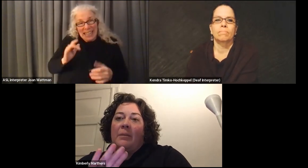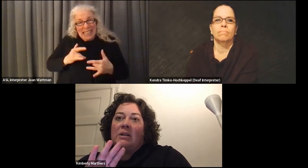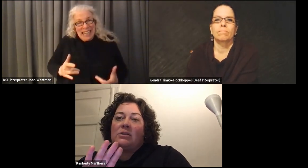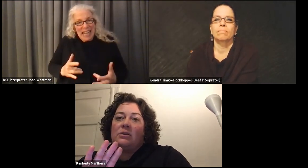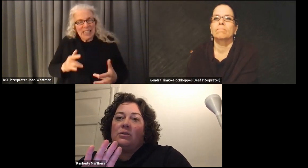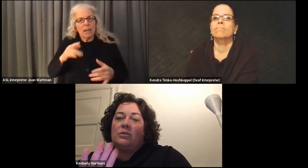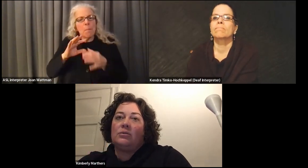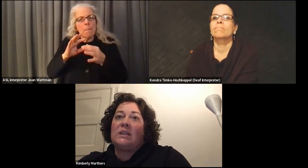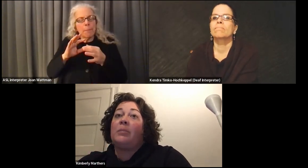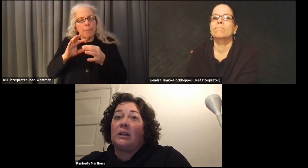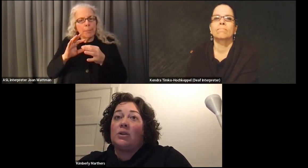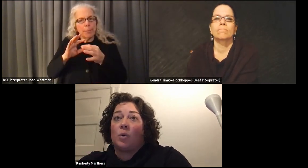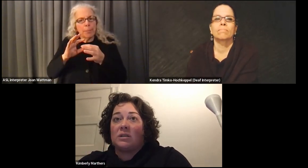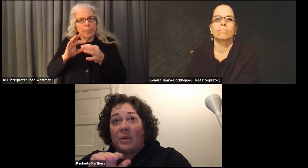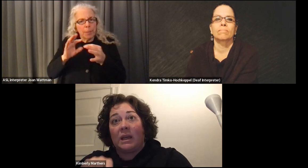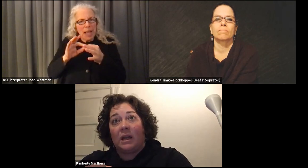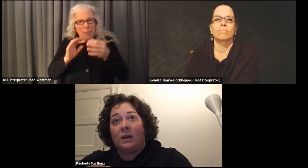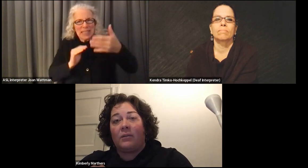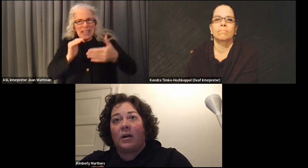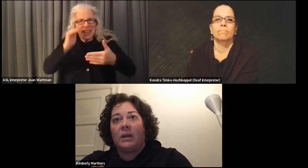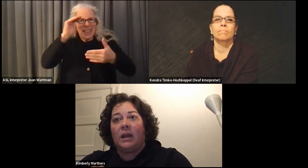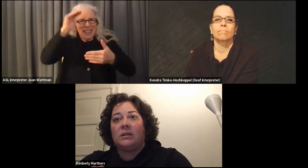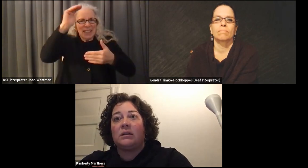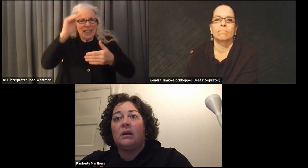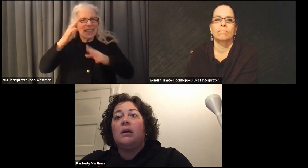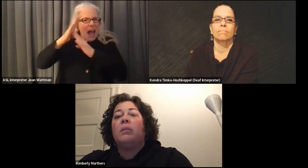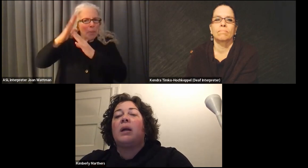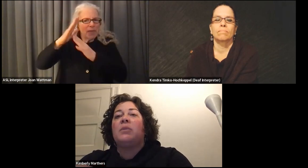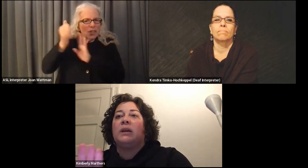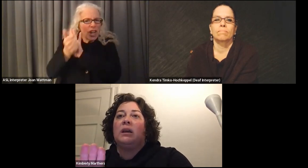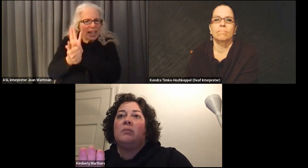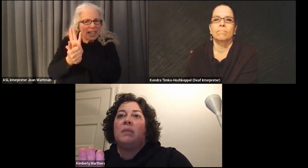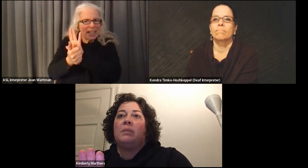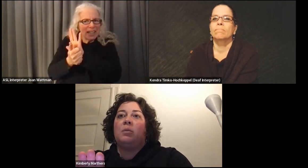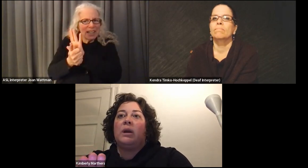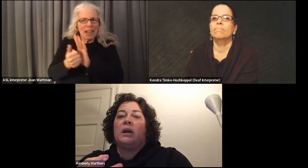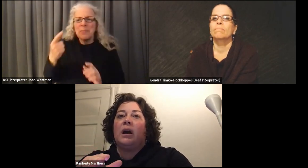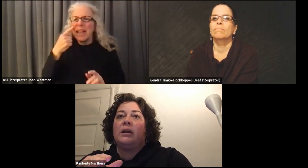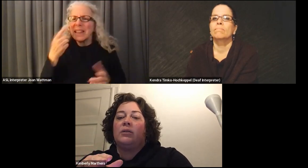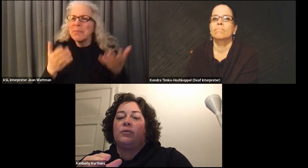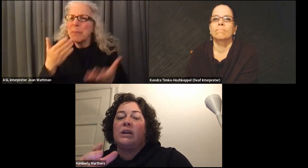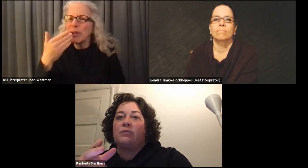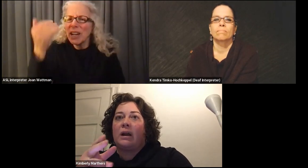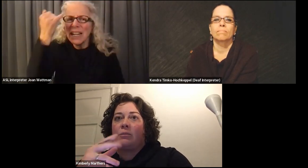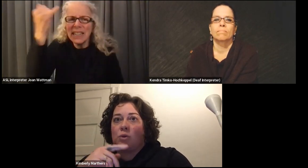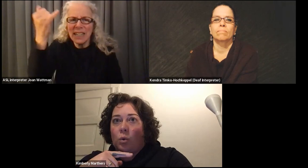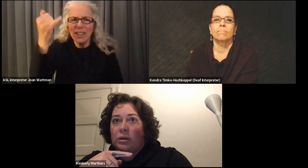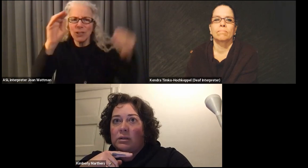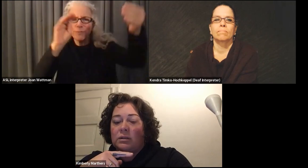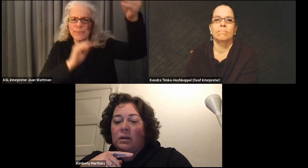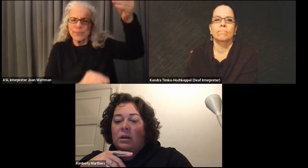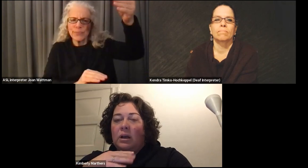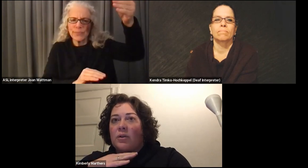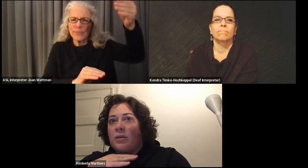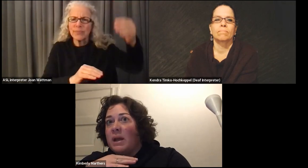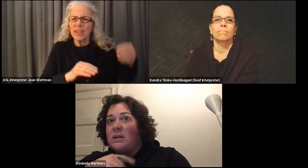public comments typically towards the beginning of our meetings, but I'm thinking maybe we can kind of redirect them